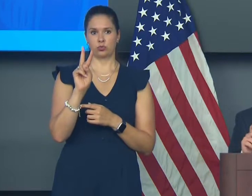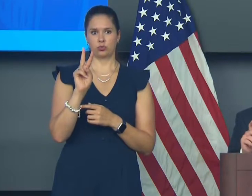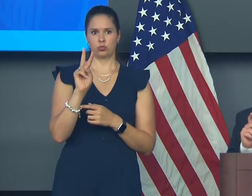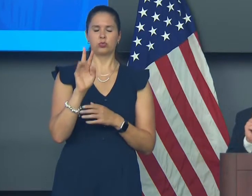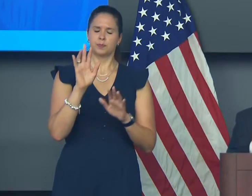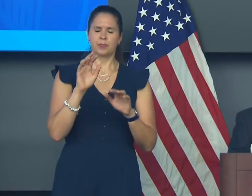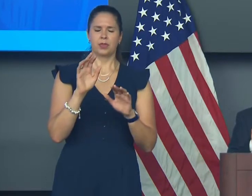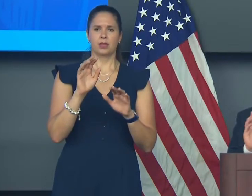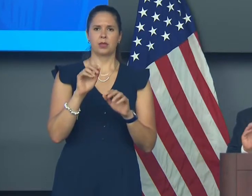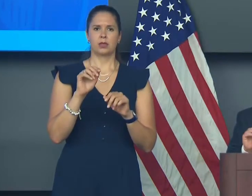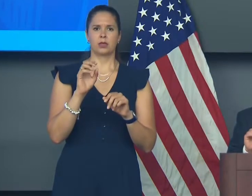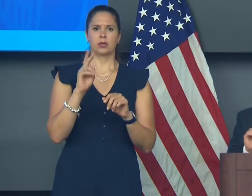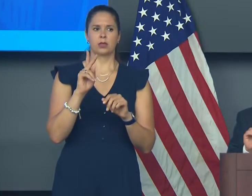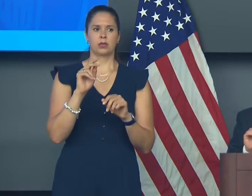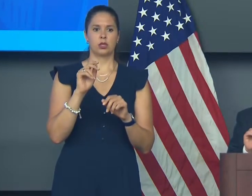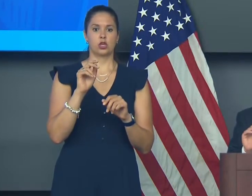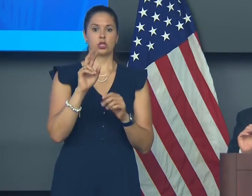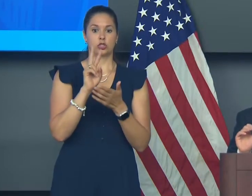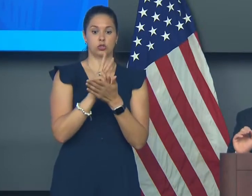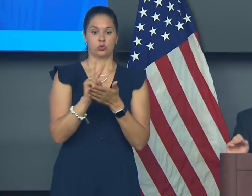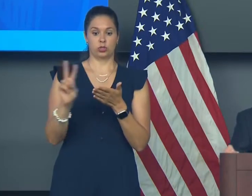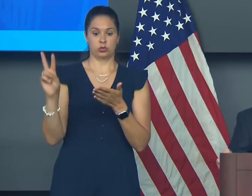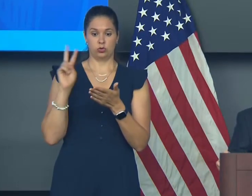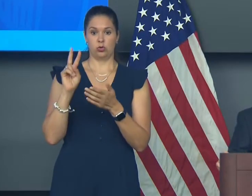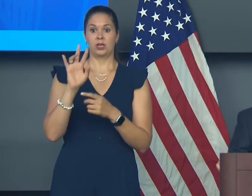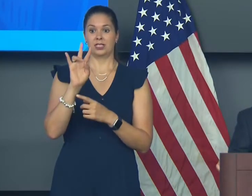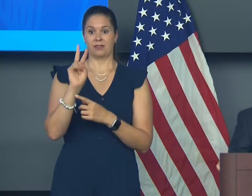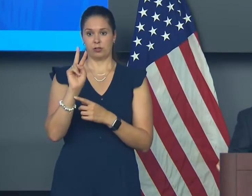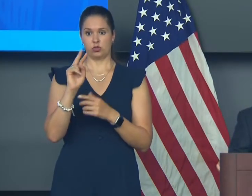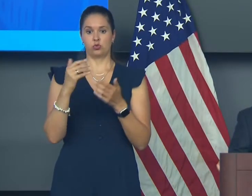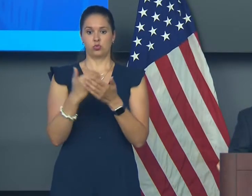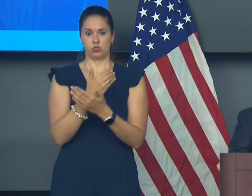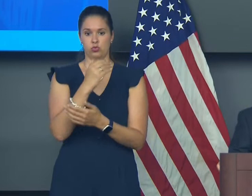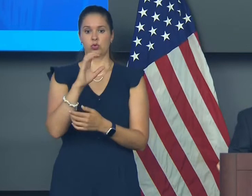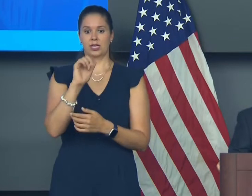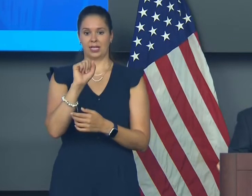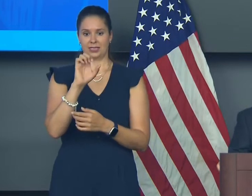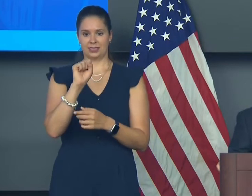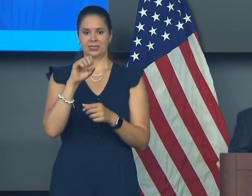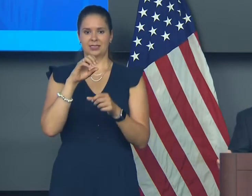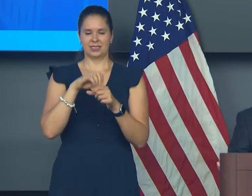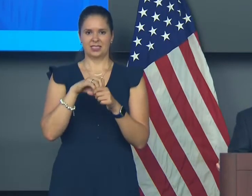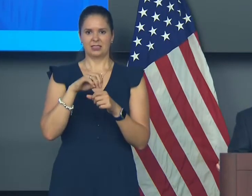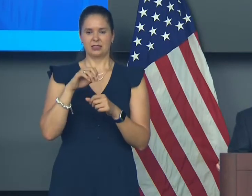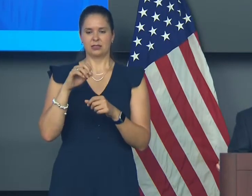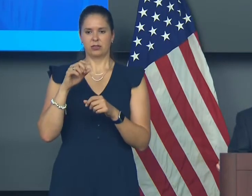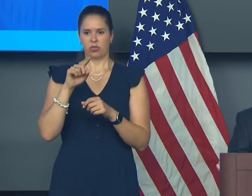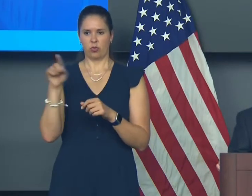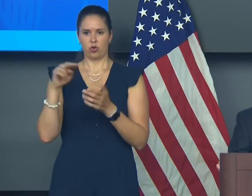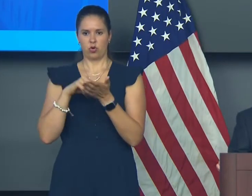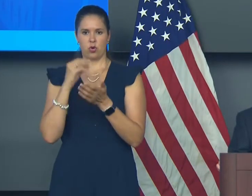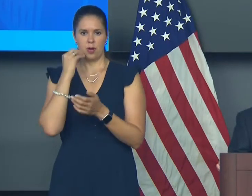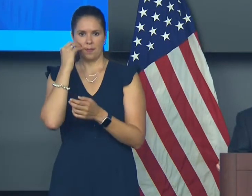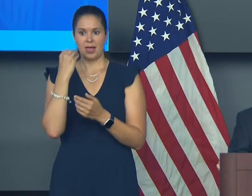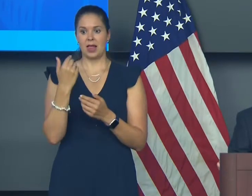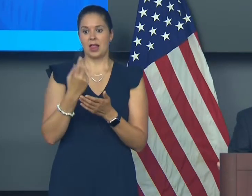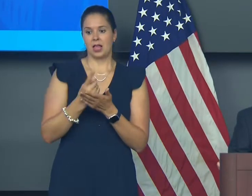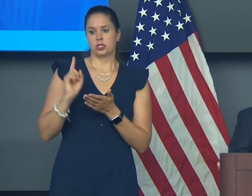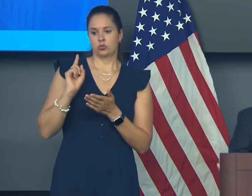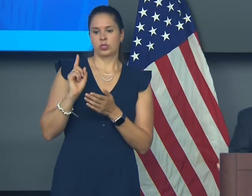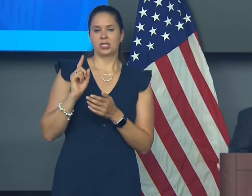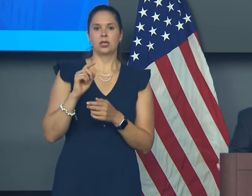This is 2 weeks ago, we had 72 new cases amongst nursing home residents. This past week, we had